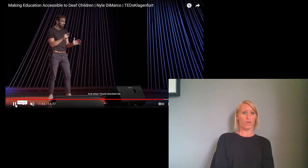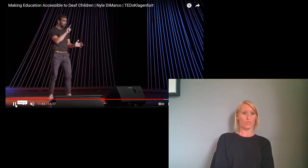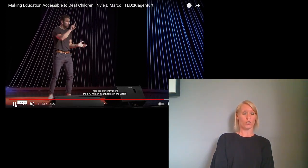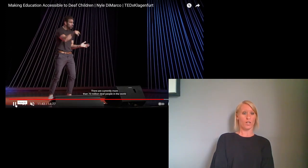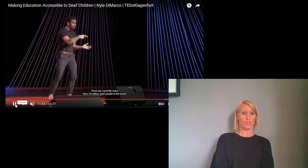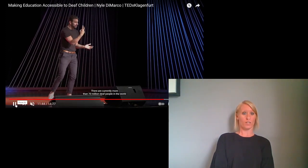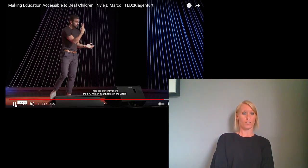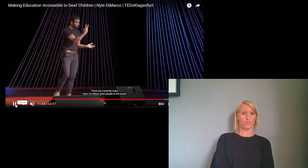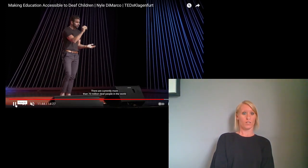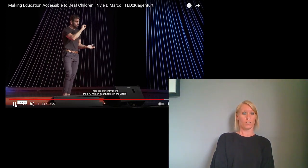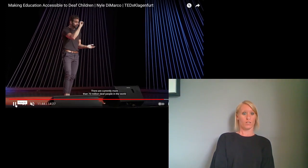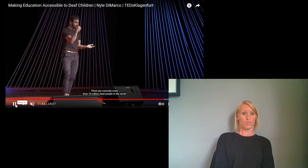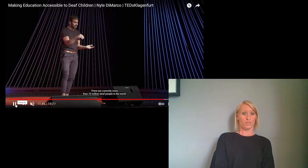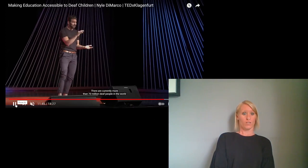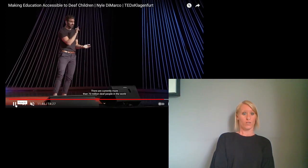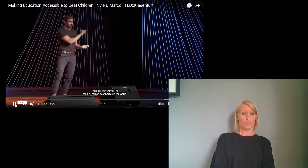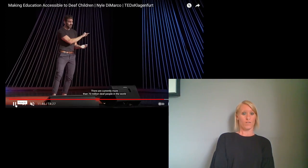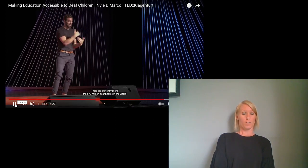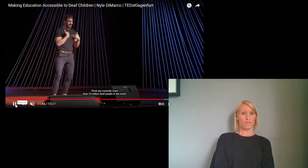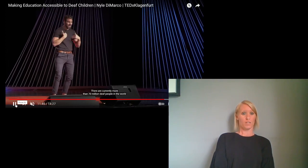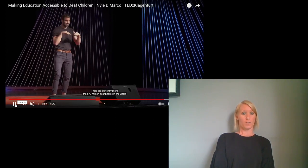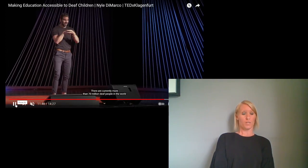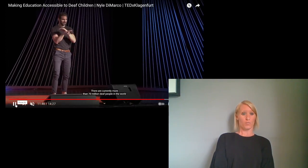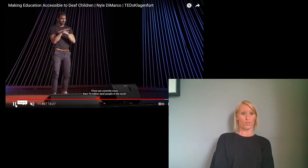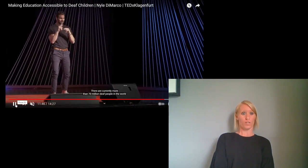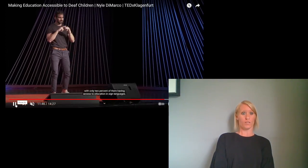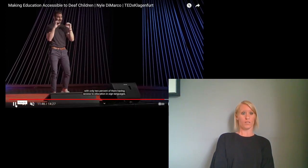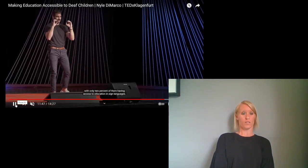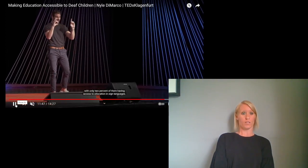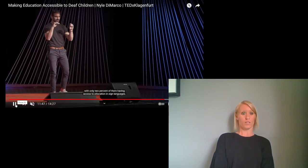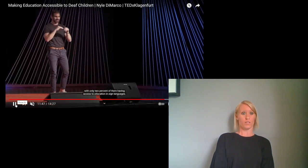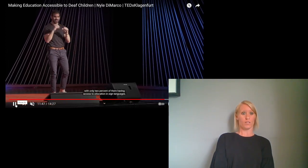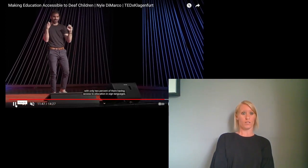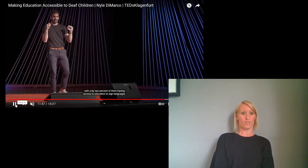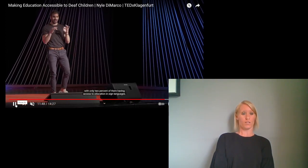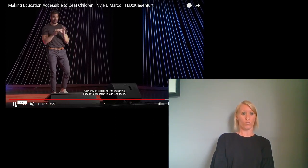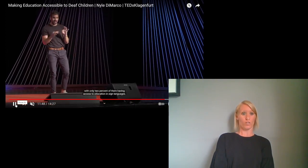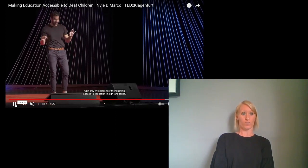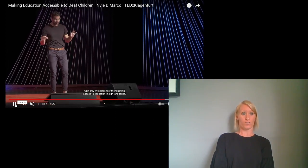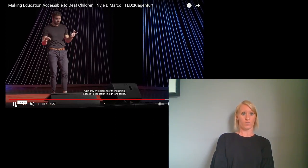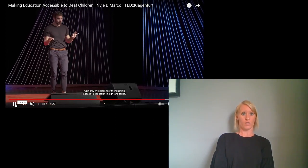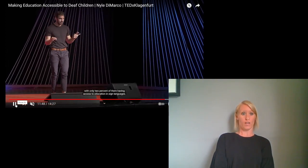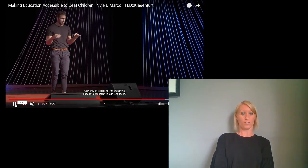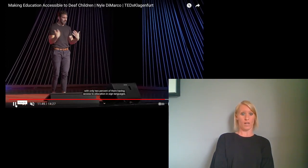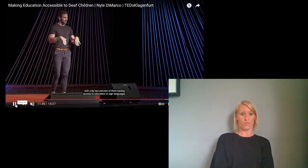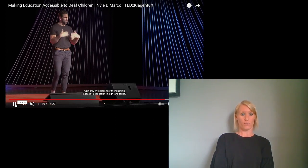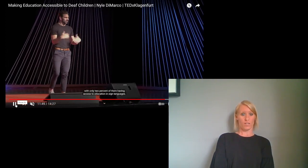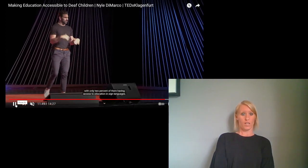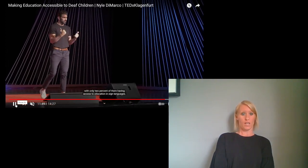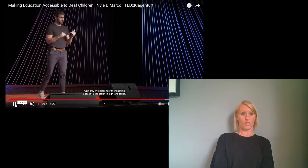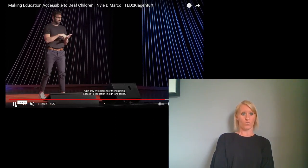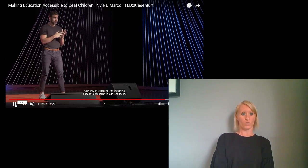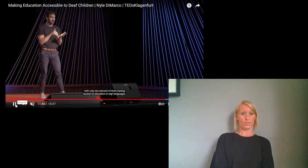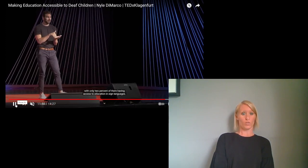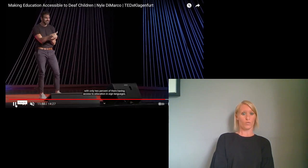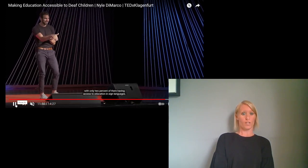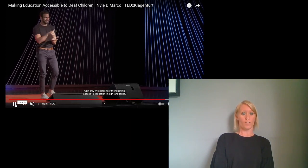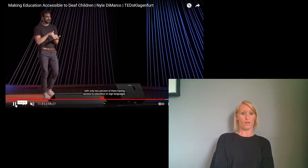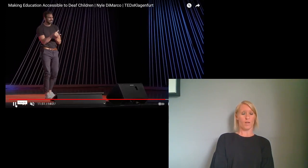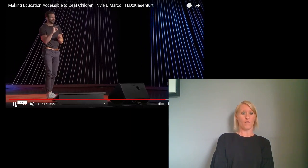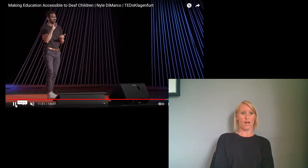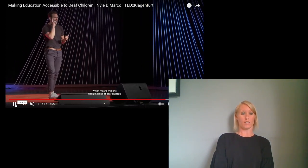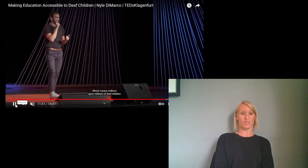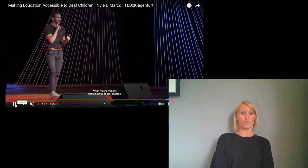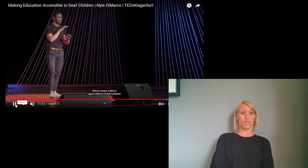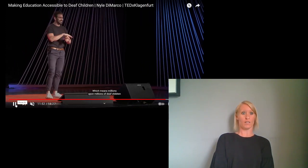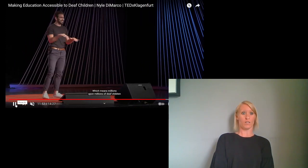what I found was shocking. There are 70 million people in the world that are deaf, and only 2% of